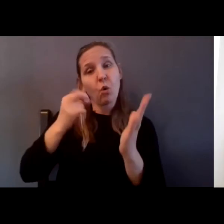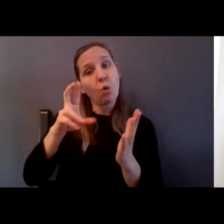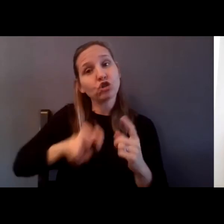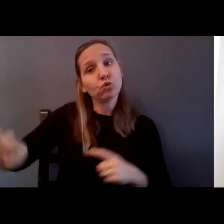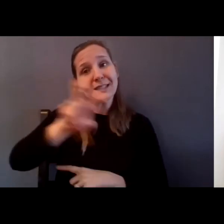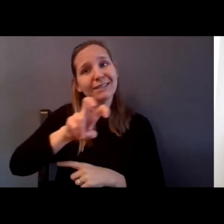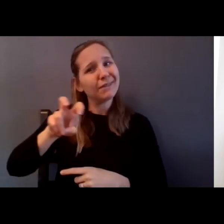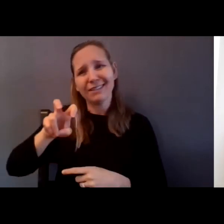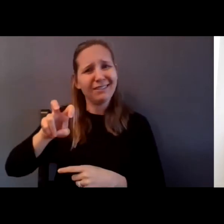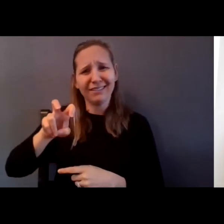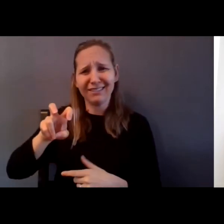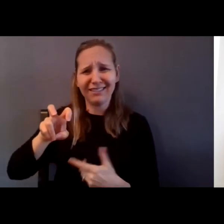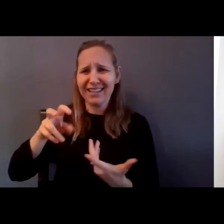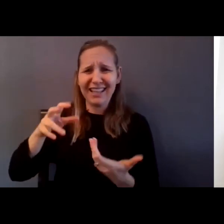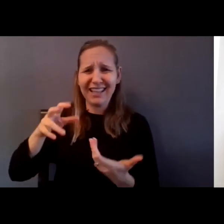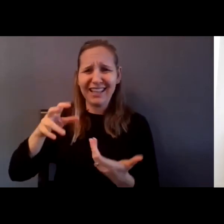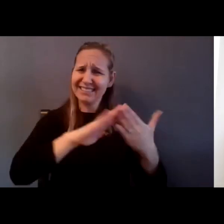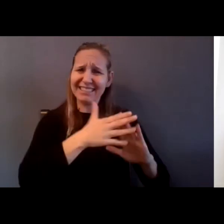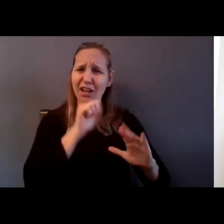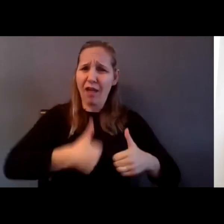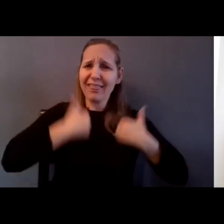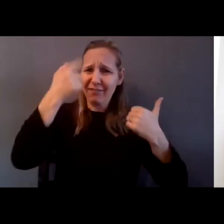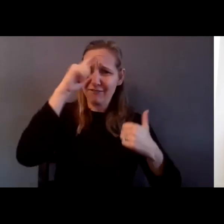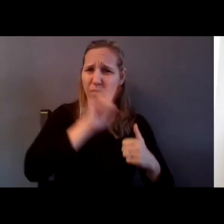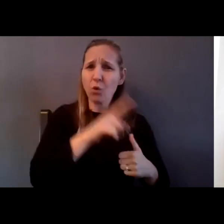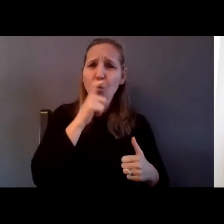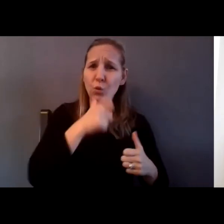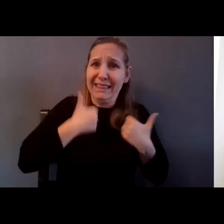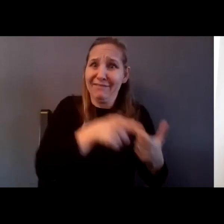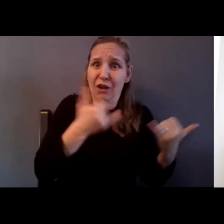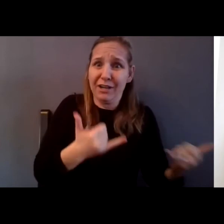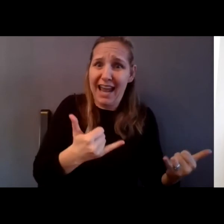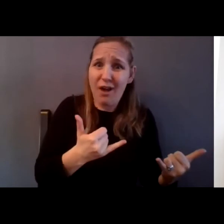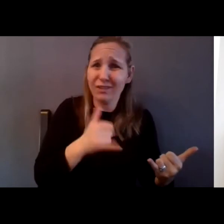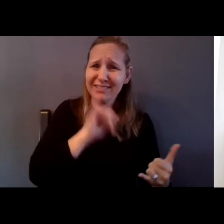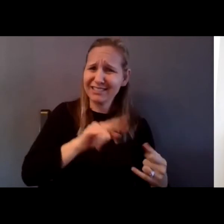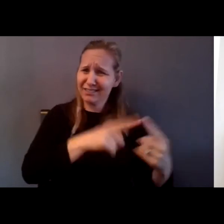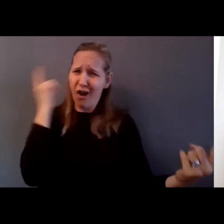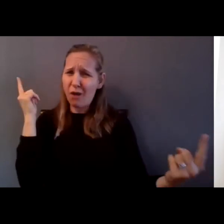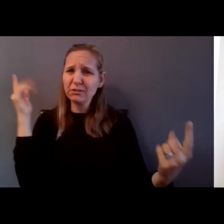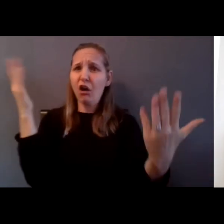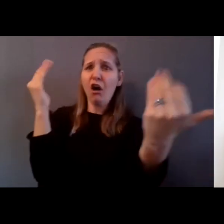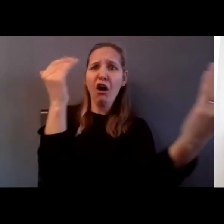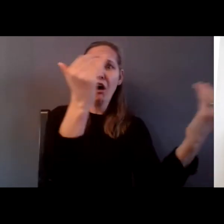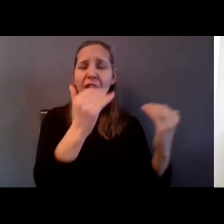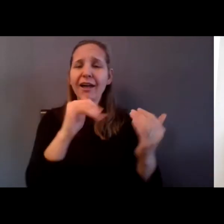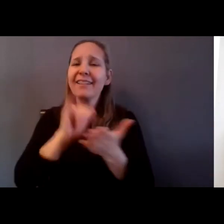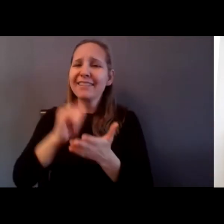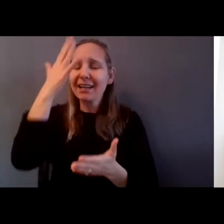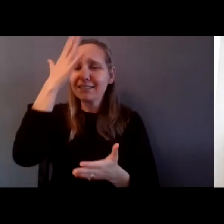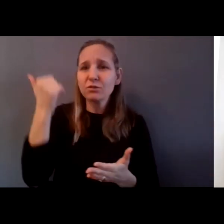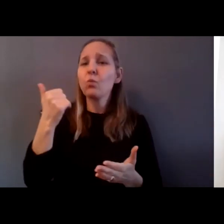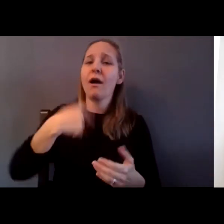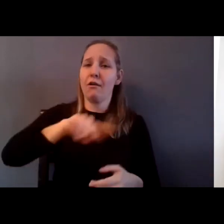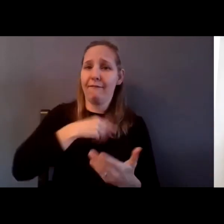we're not doing the work of building a livable city for its residents. In fact, we're doing the opposite. There's a very good reason that our major funders have an arm's length model,